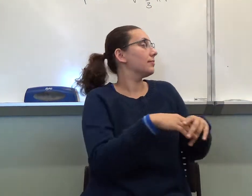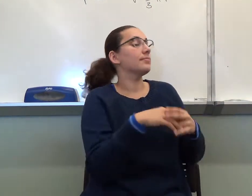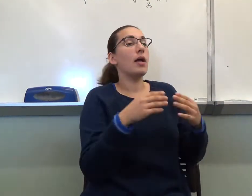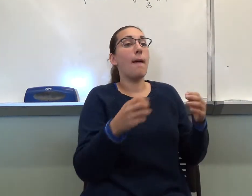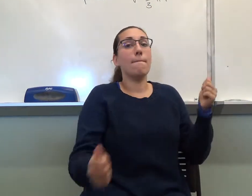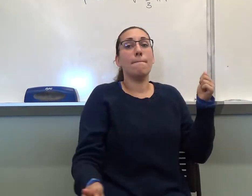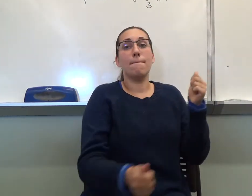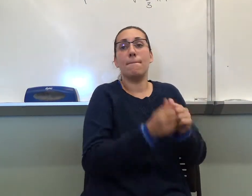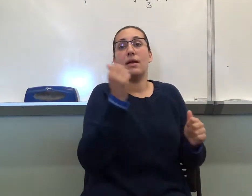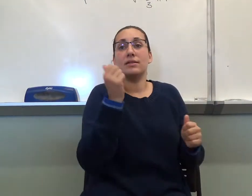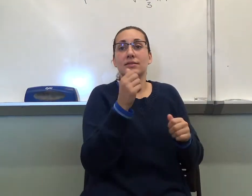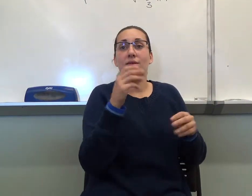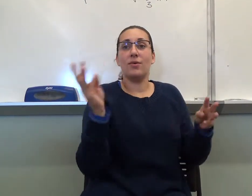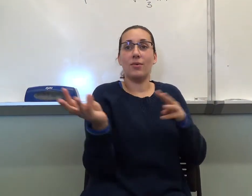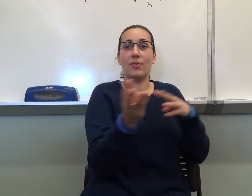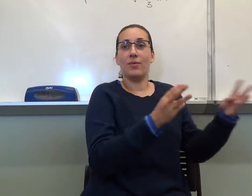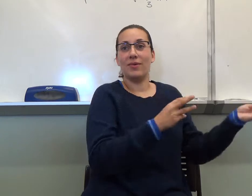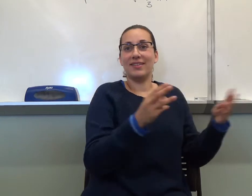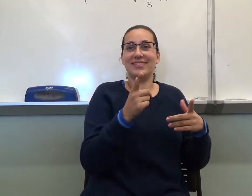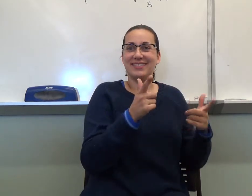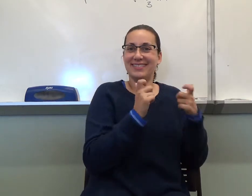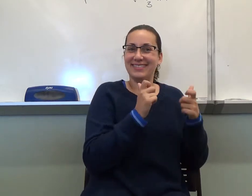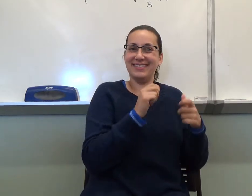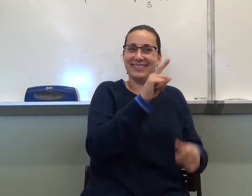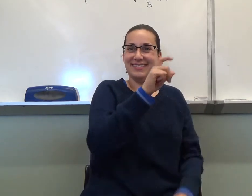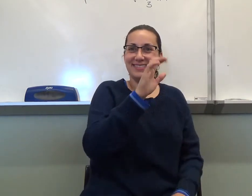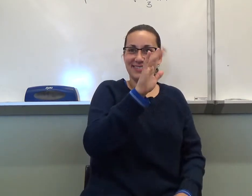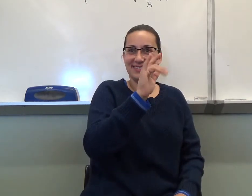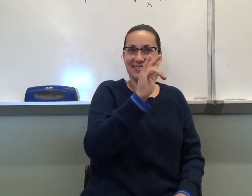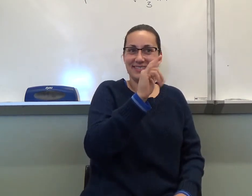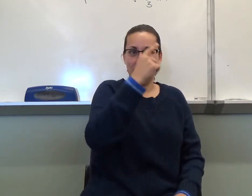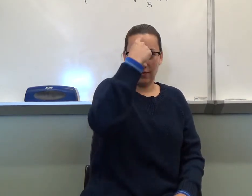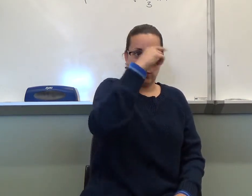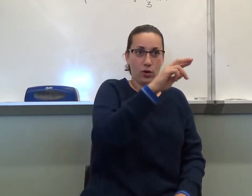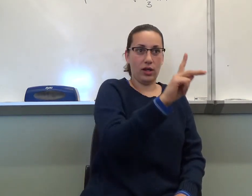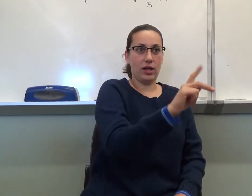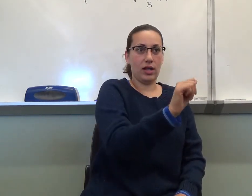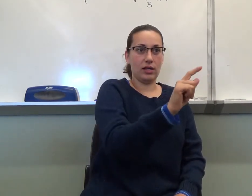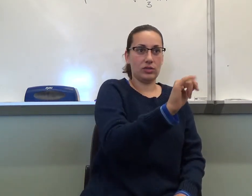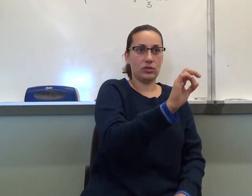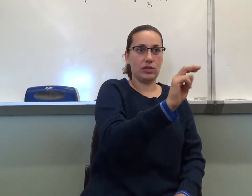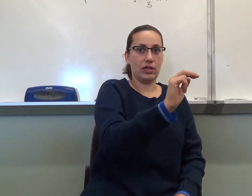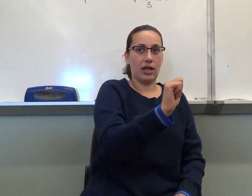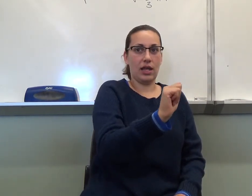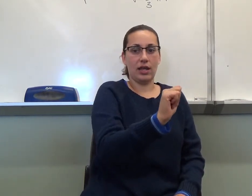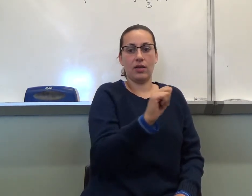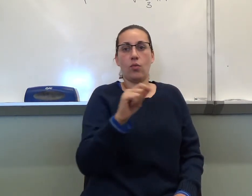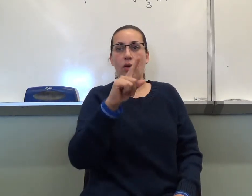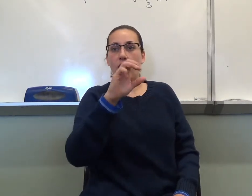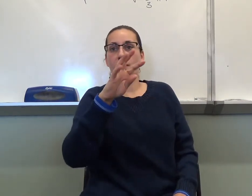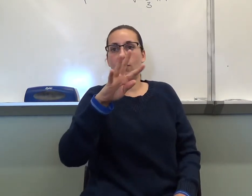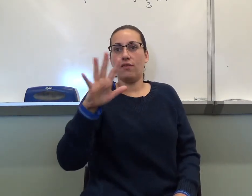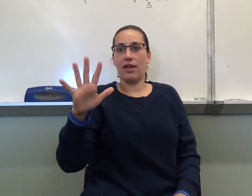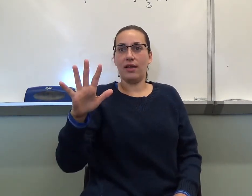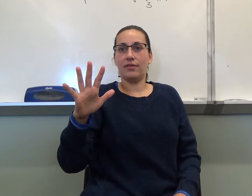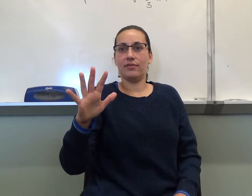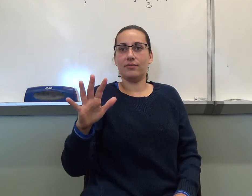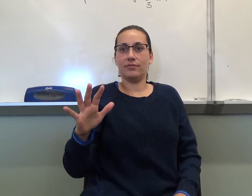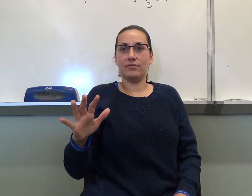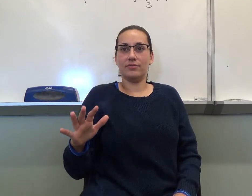for Katrina, 115 for Fran, 145 for Andrew, and 130